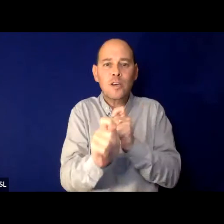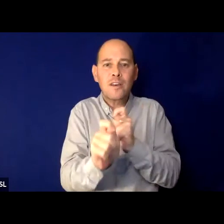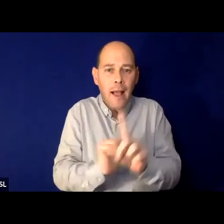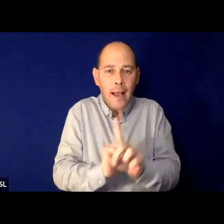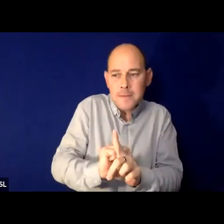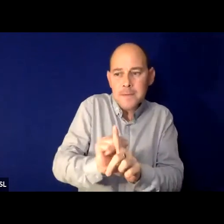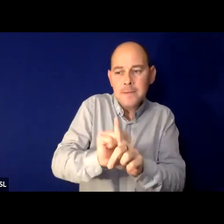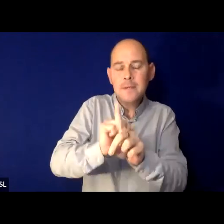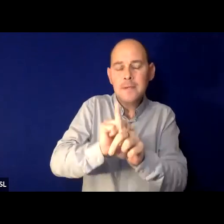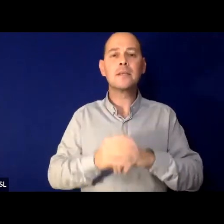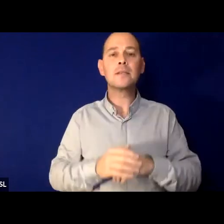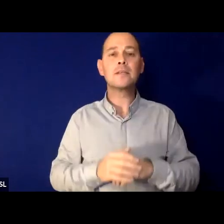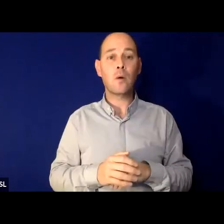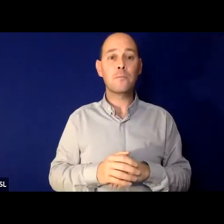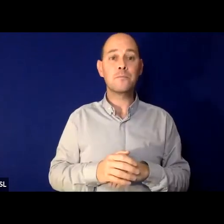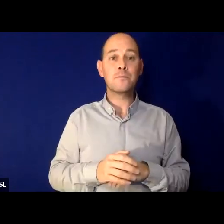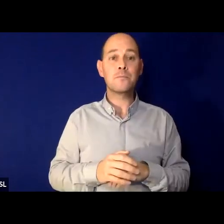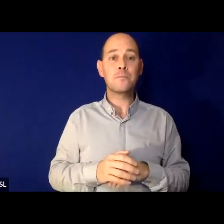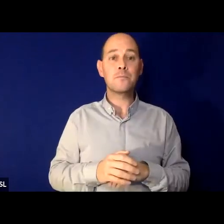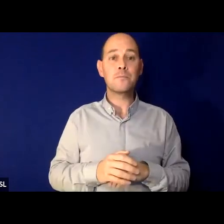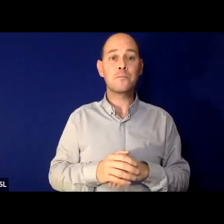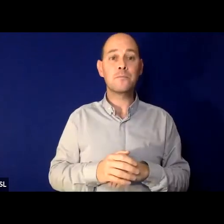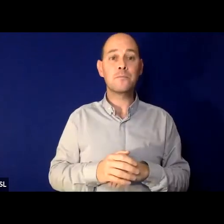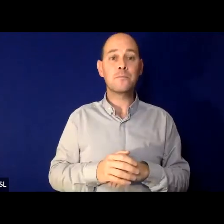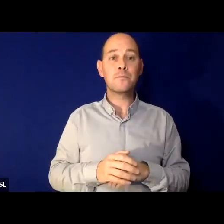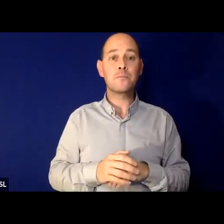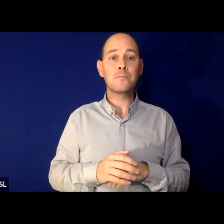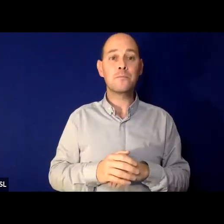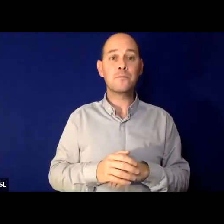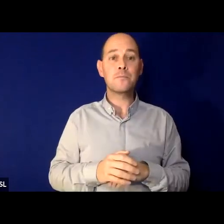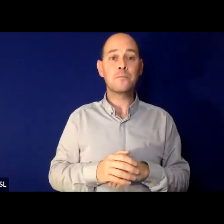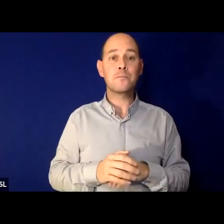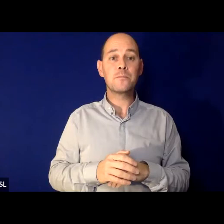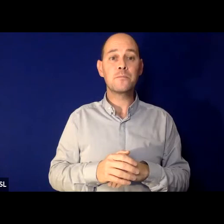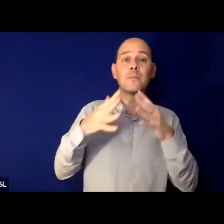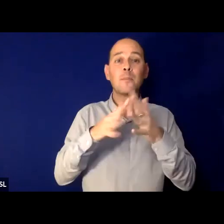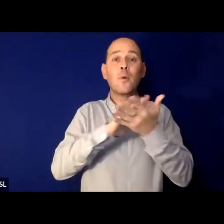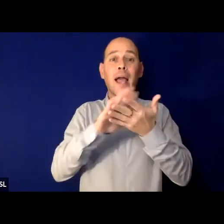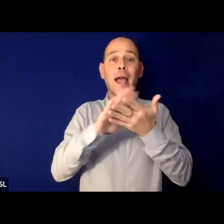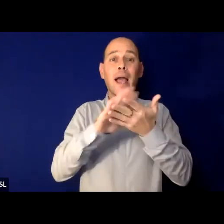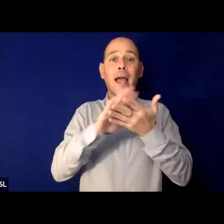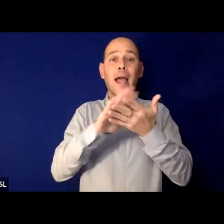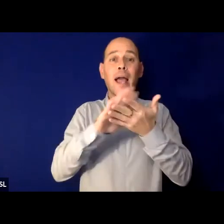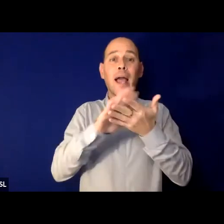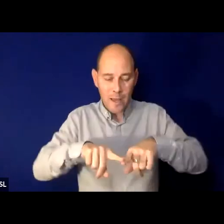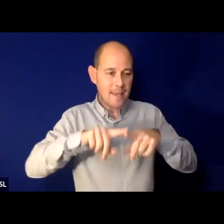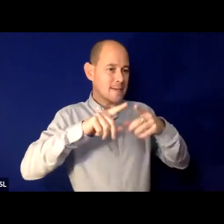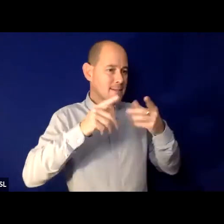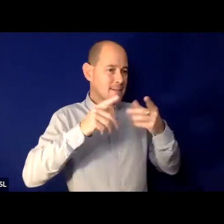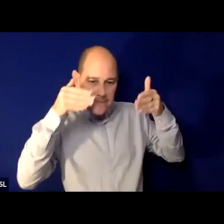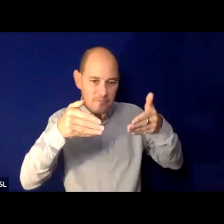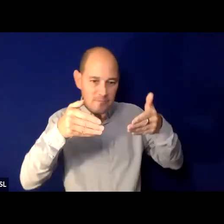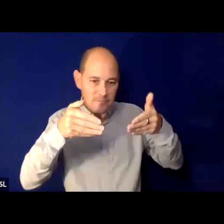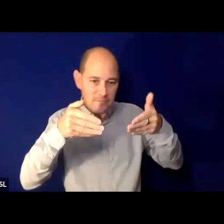did after we take the orientation from WHO peoples, we tried to customize the tool to